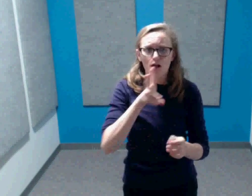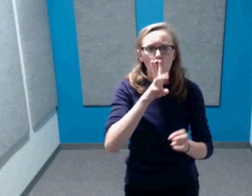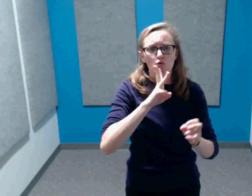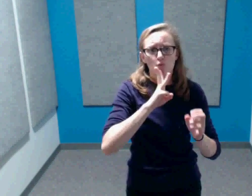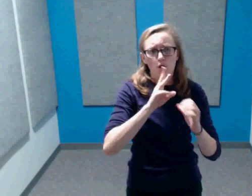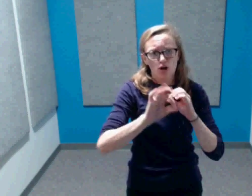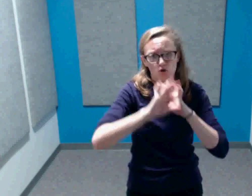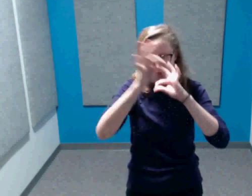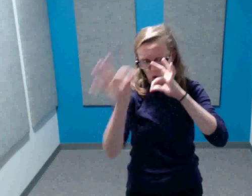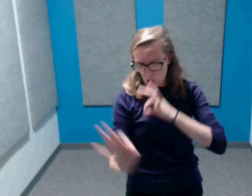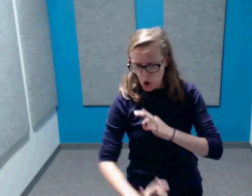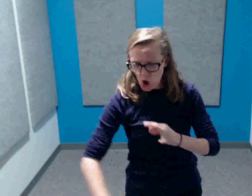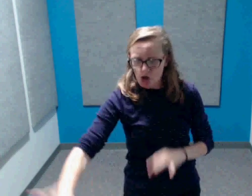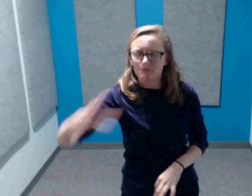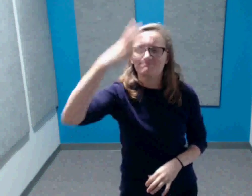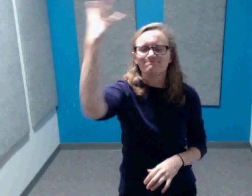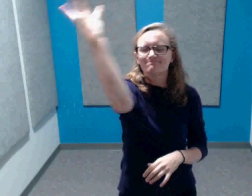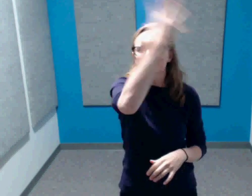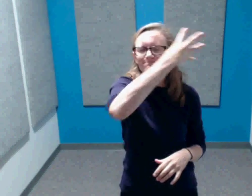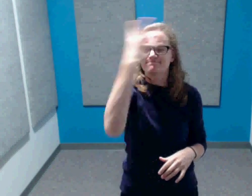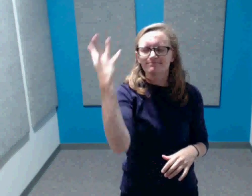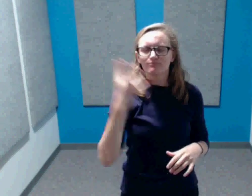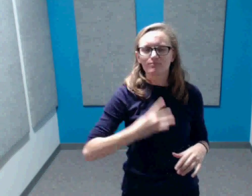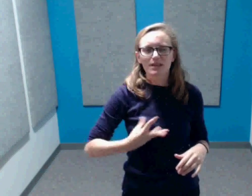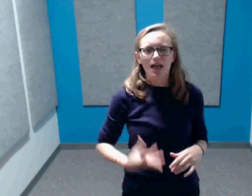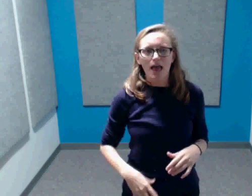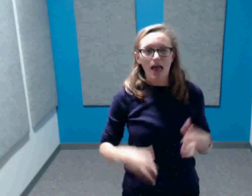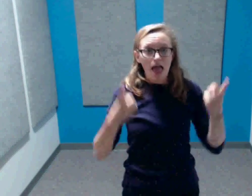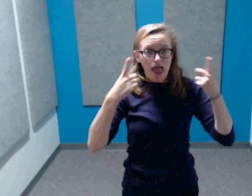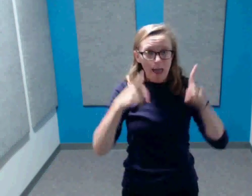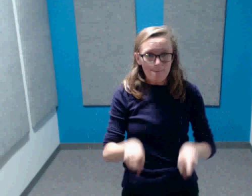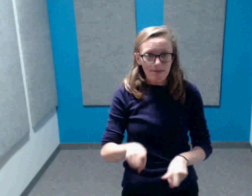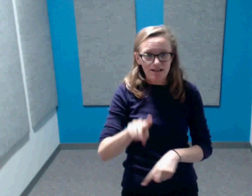I'm hosing off real good. And the boss came over the hill.